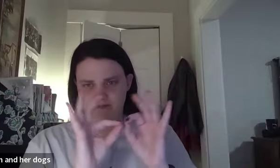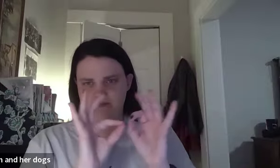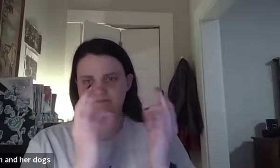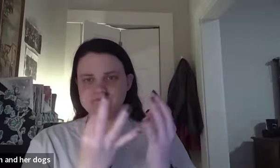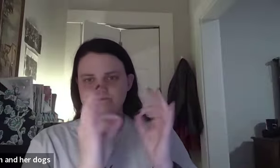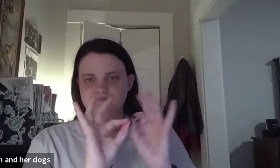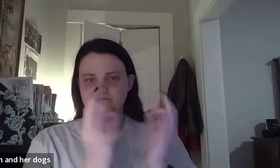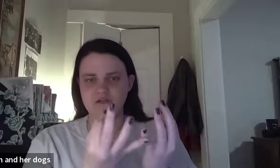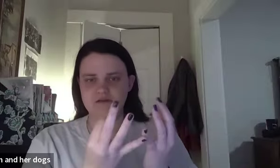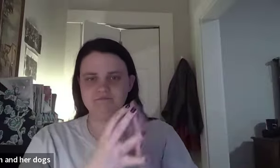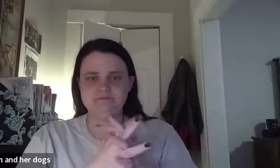family. Okay.